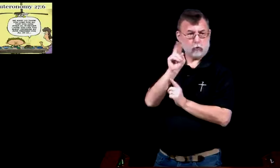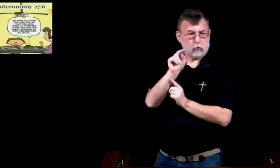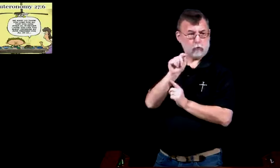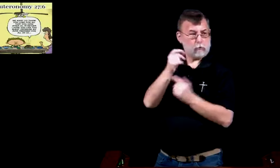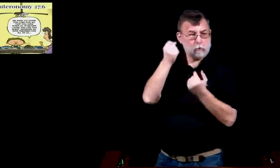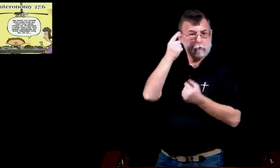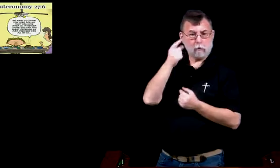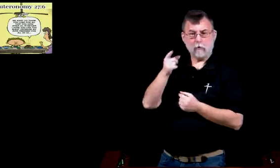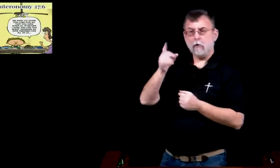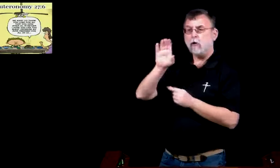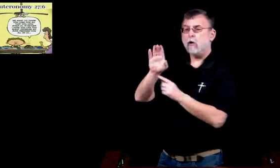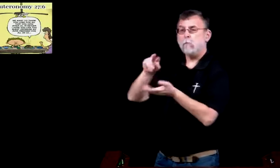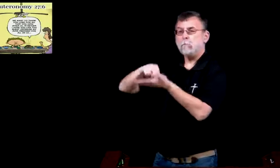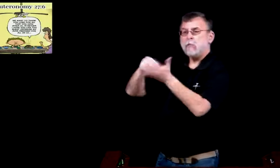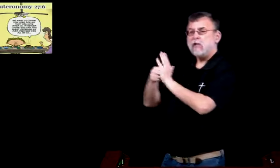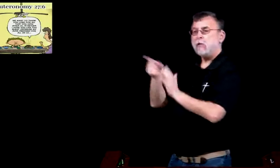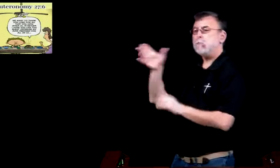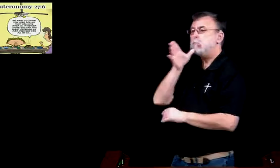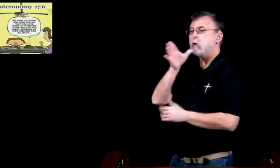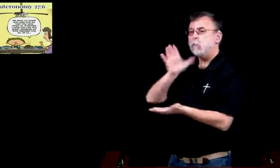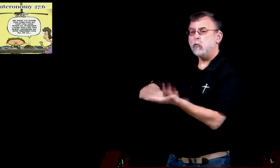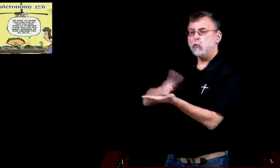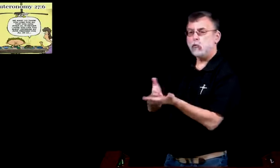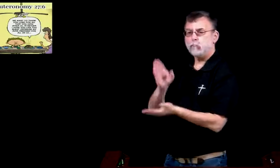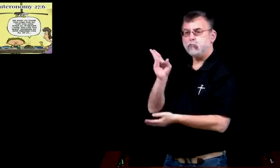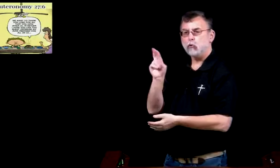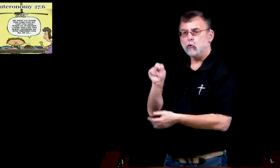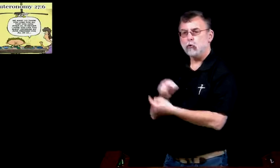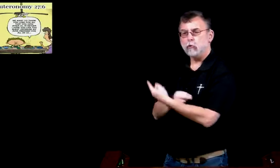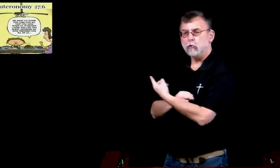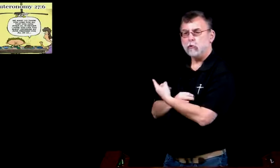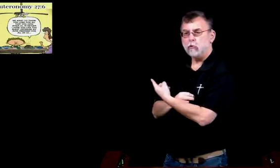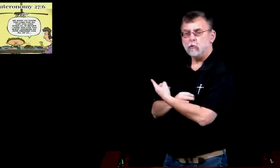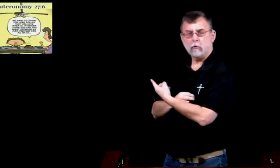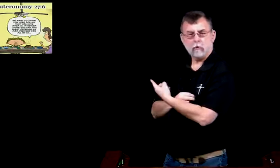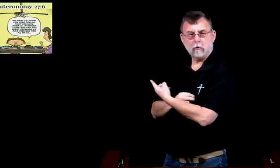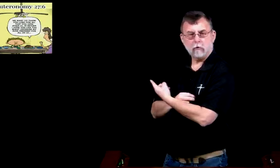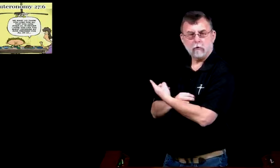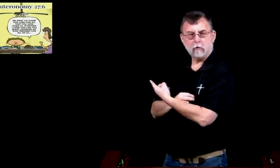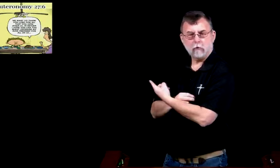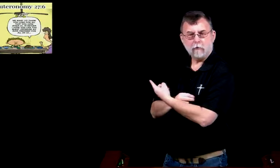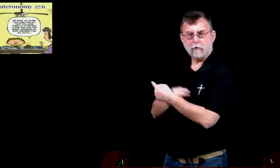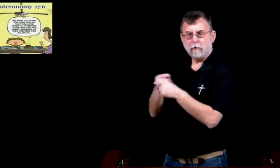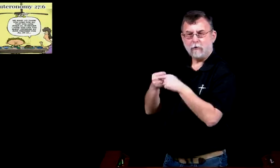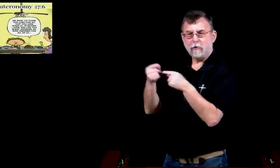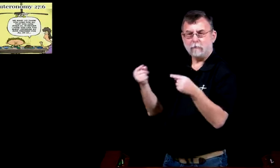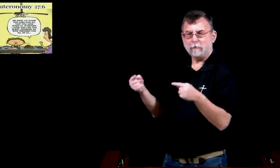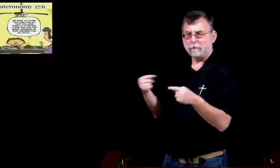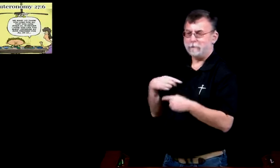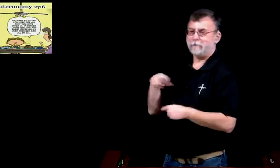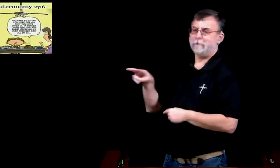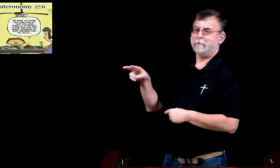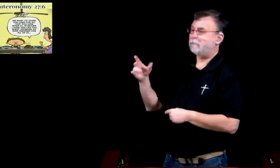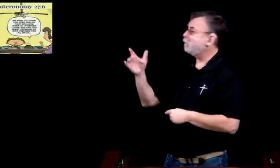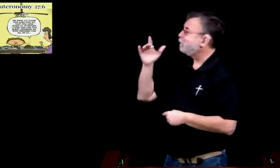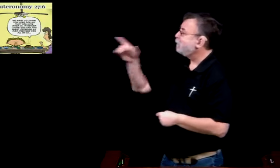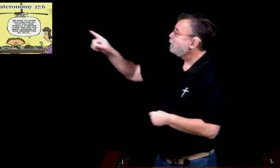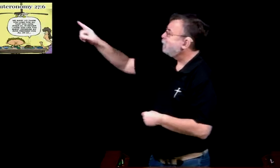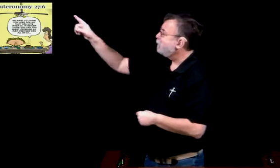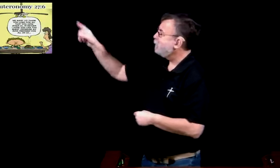burnt offerings before Jesus died for us. But his mom cooked it, and he's saying it's burnt. So he's like, I hope you accept this burnt offering that my